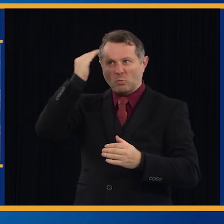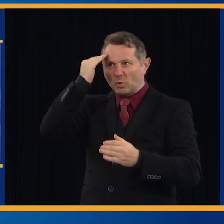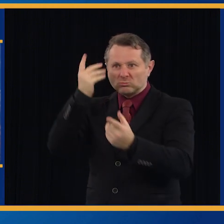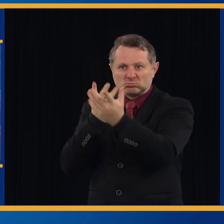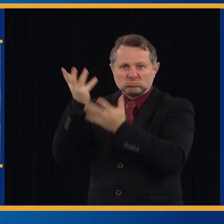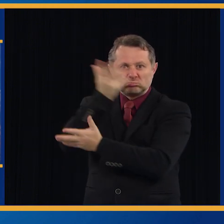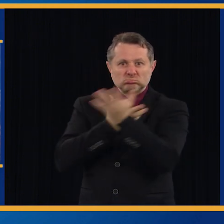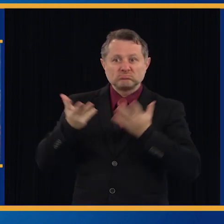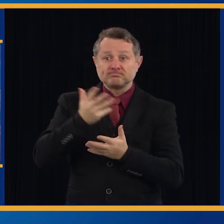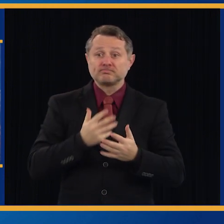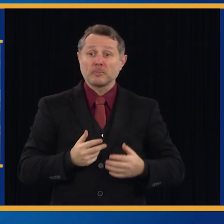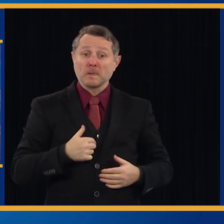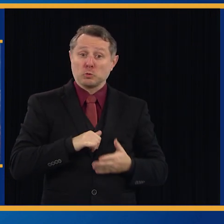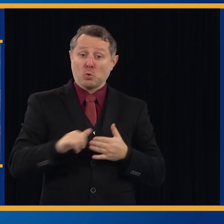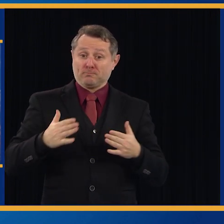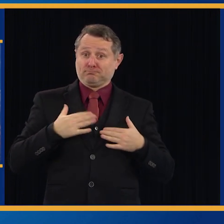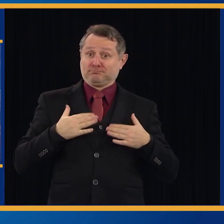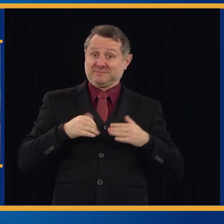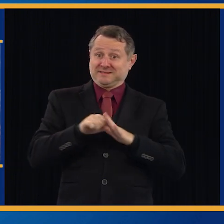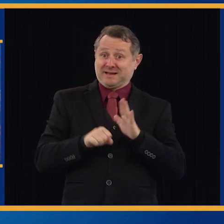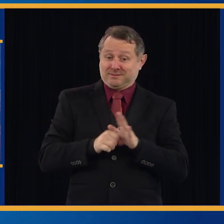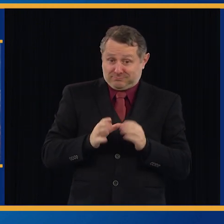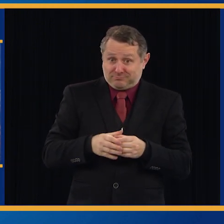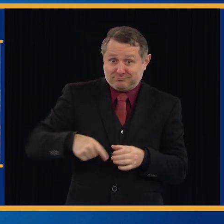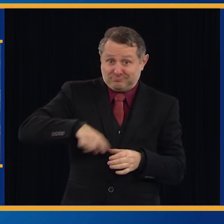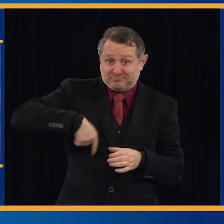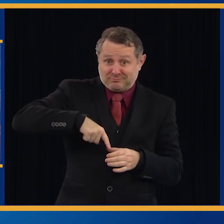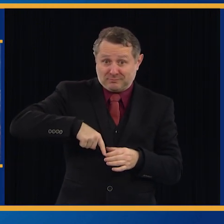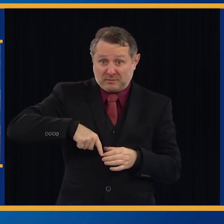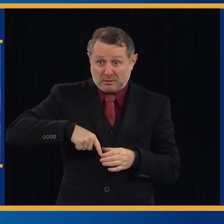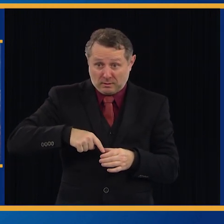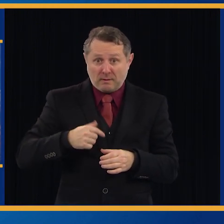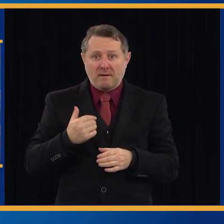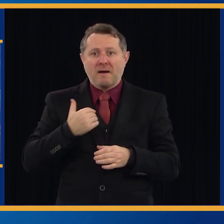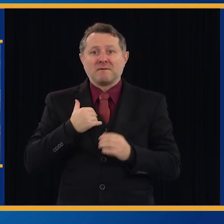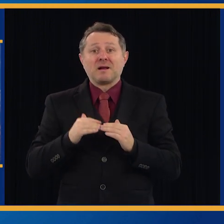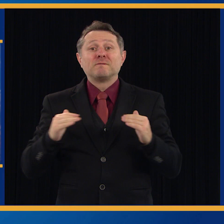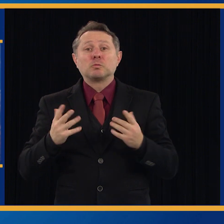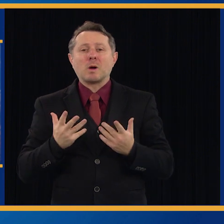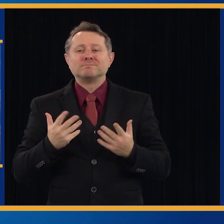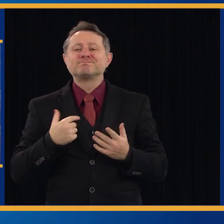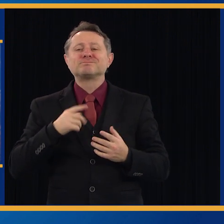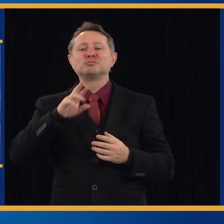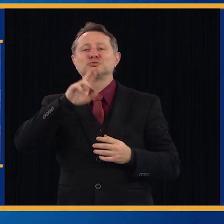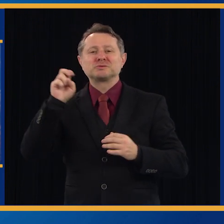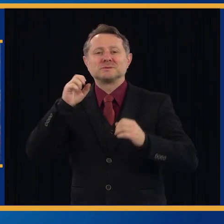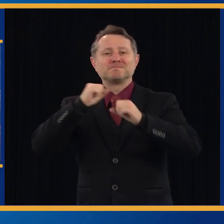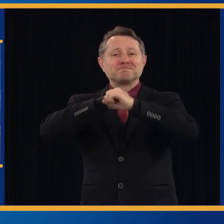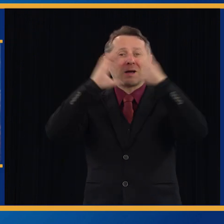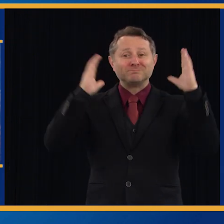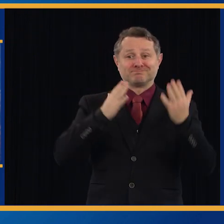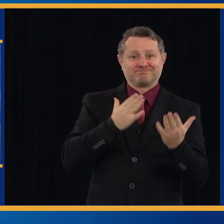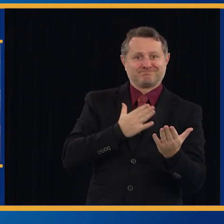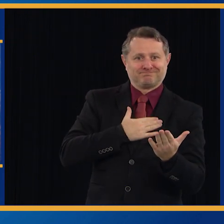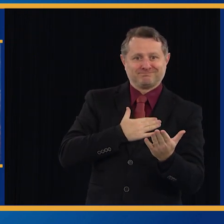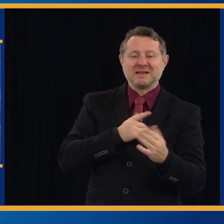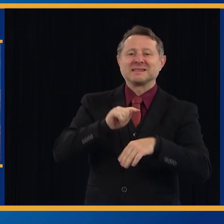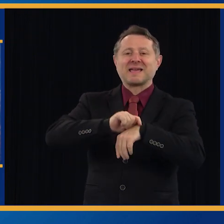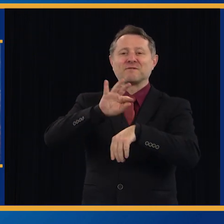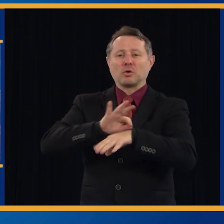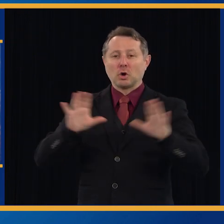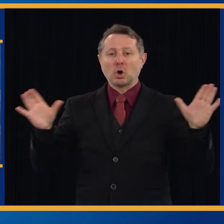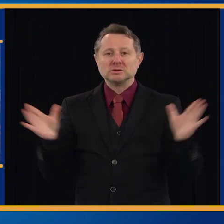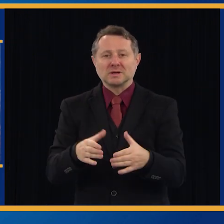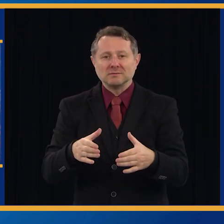New York, we're going to have a reimagined task force that focuses primarily on downstate New